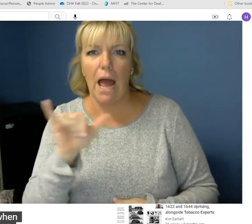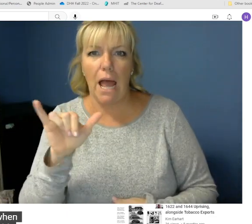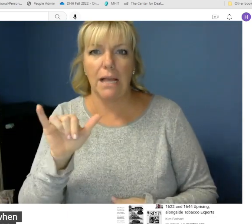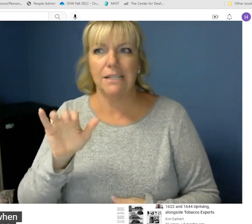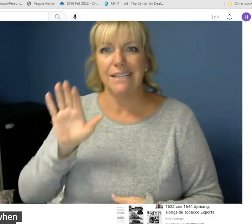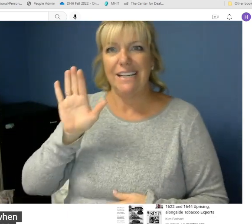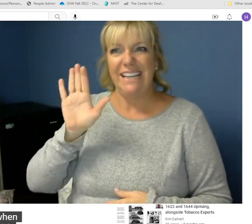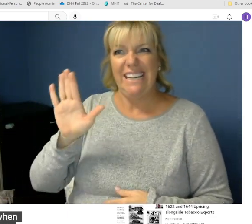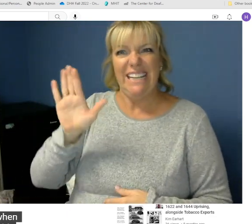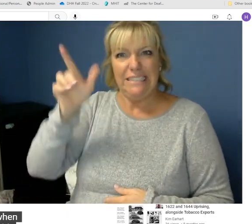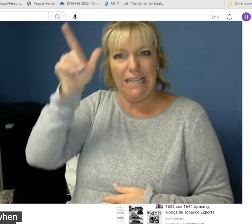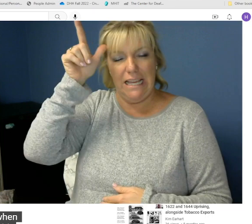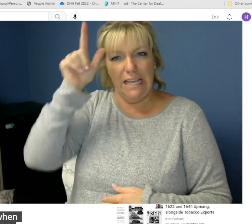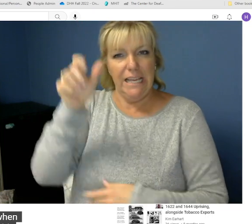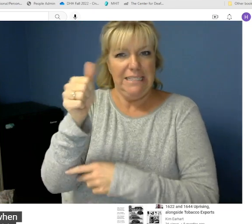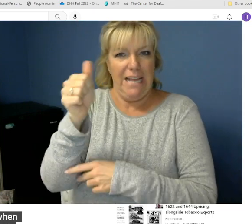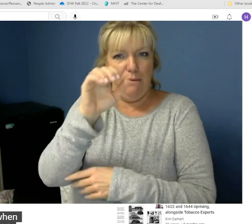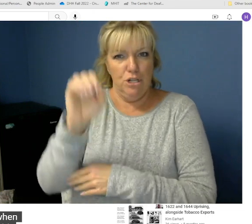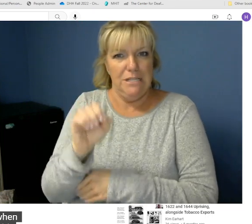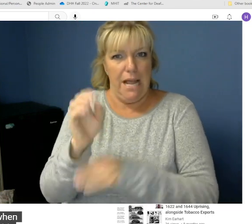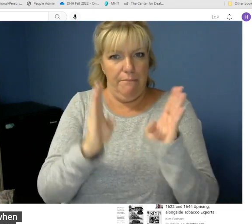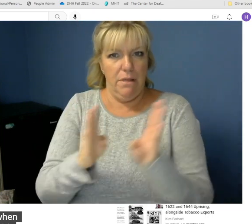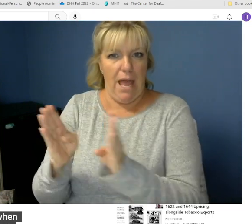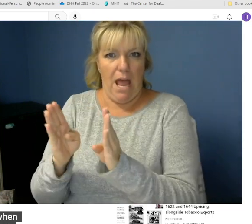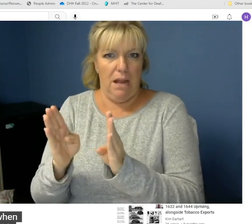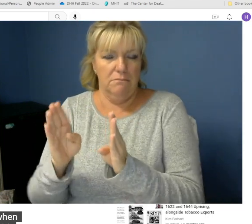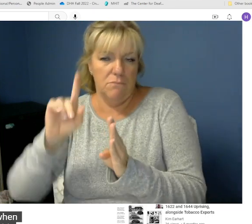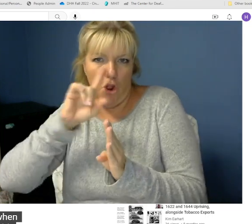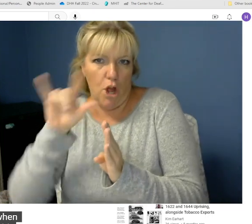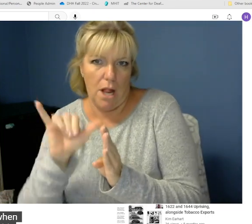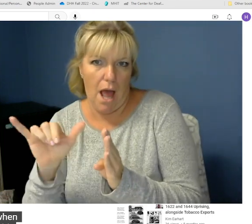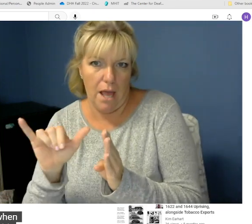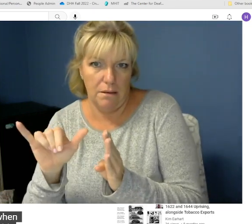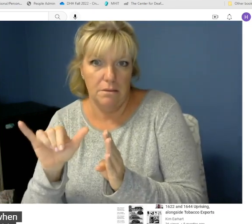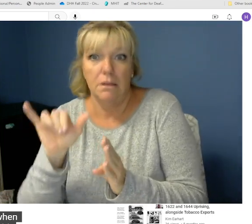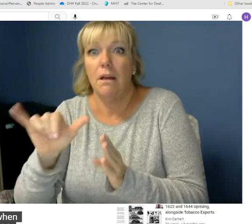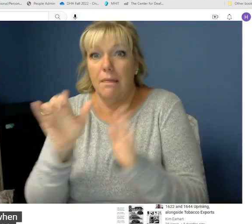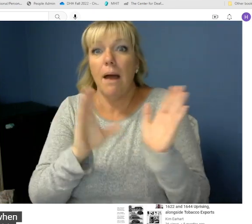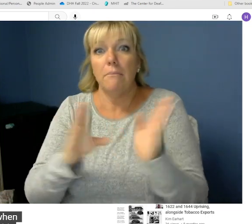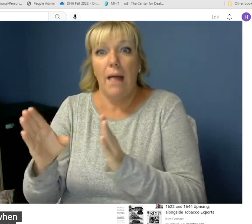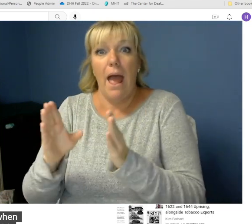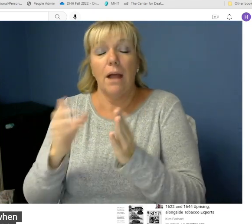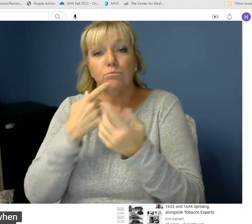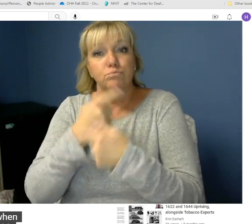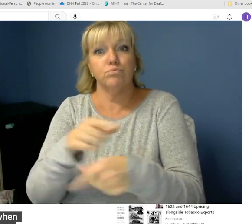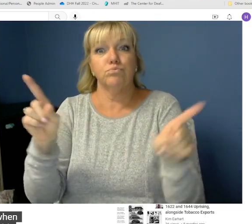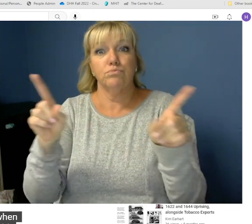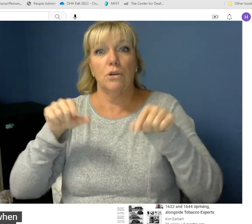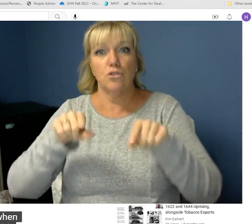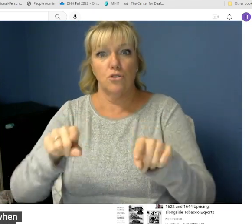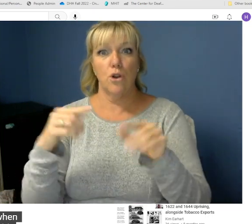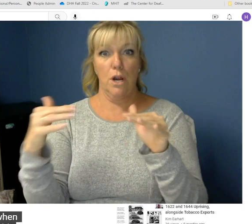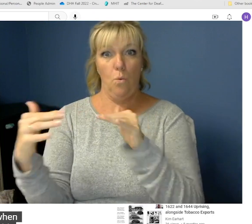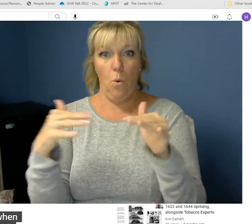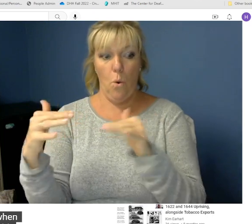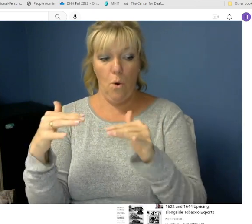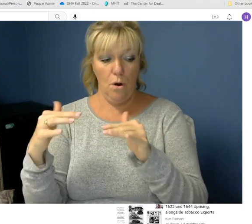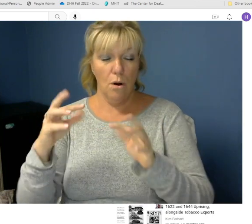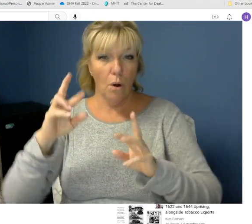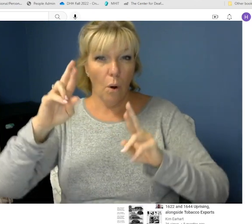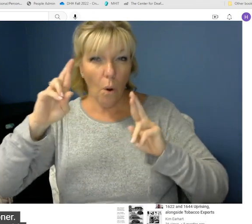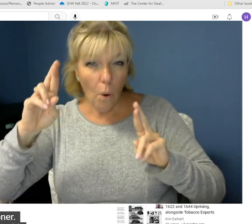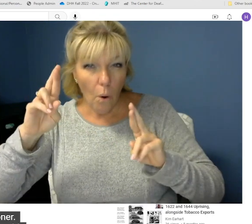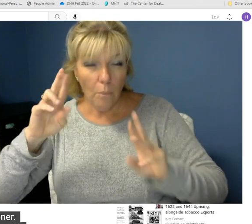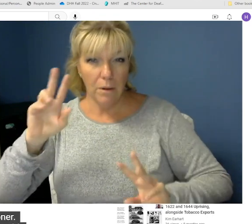right? He issued this plan during wartime when he's hoping that the Southerners